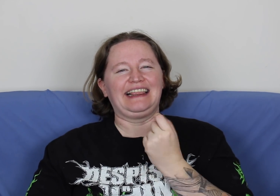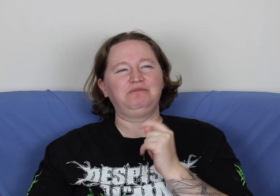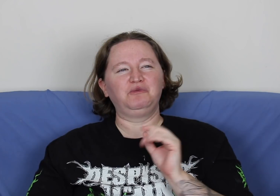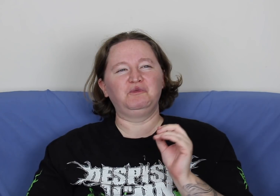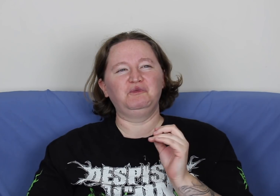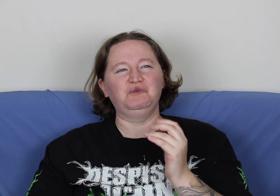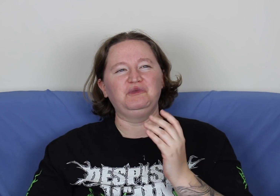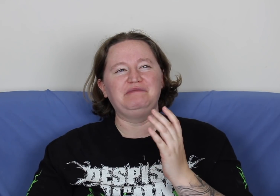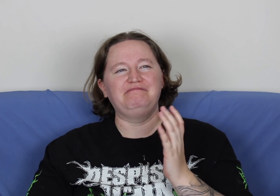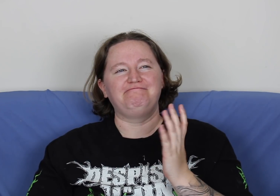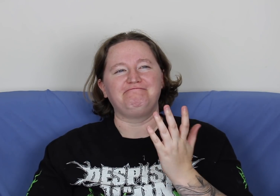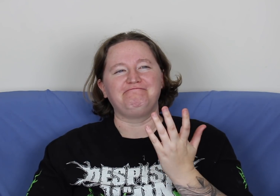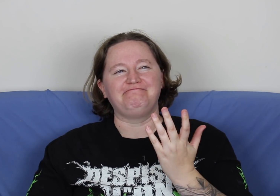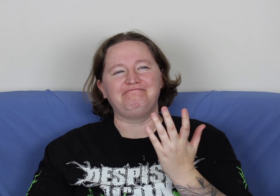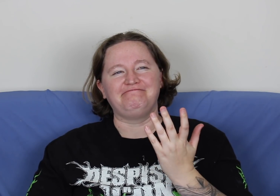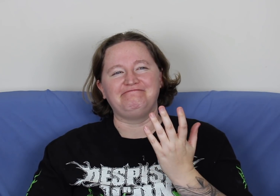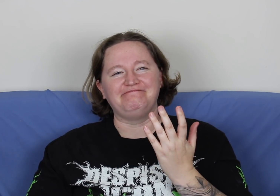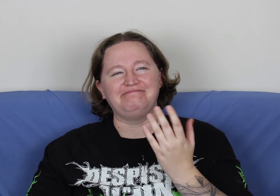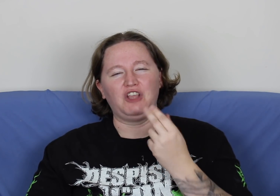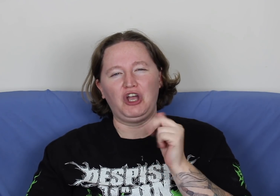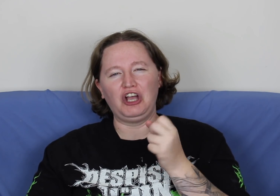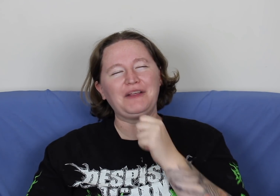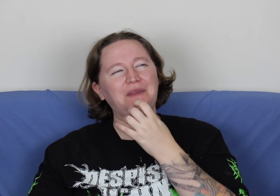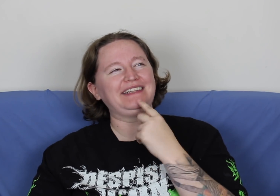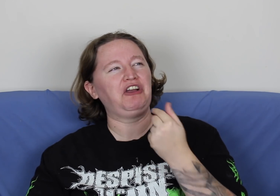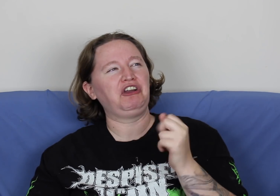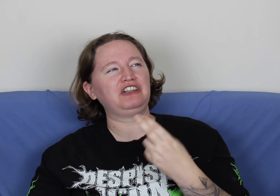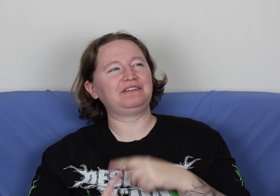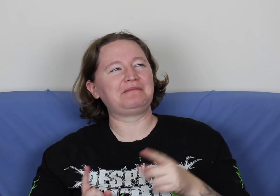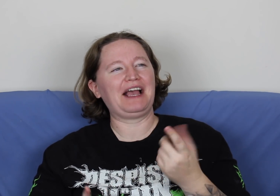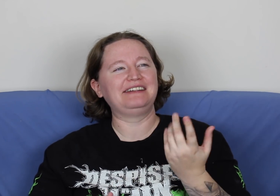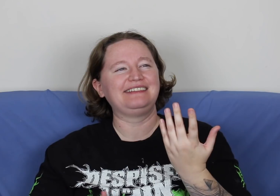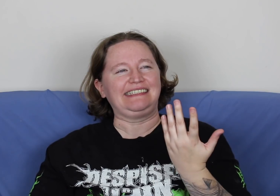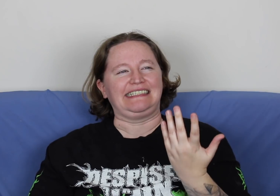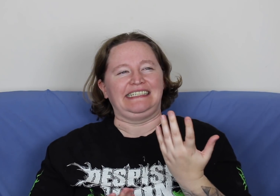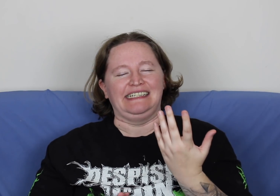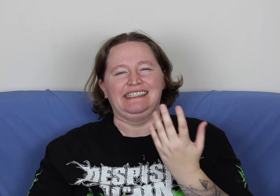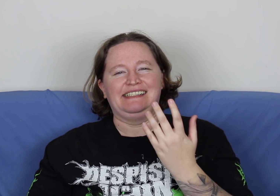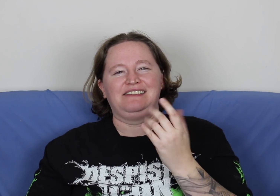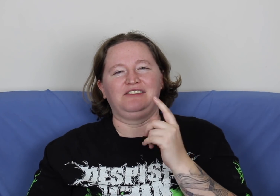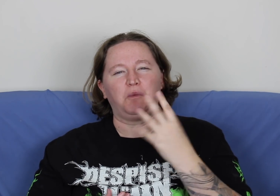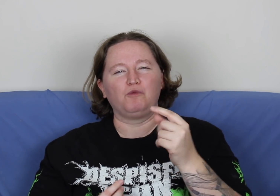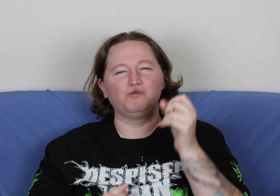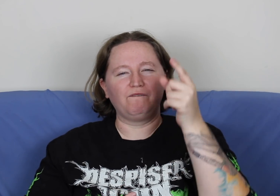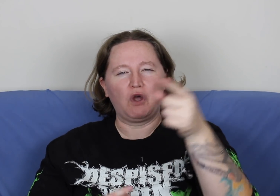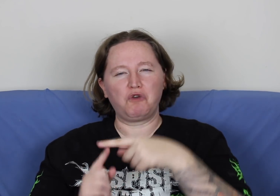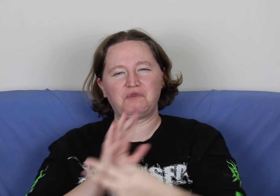that I felt was a little bit too harsh. I don't want to say harsh, but I don't know. I think it was going a little